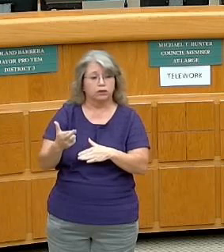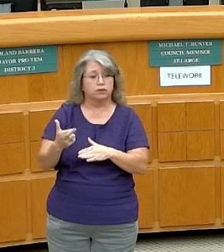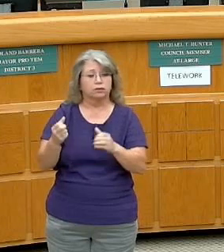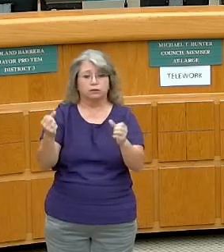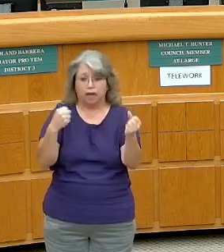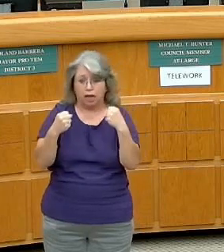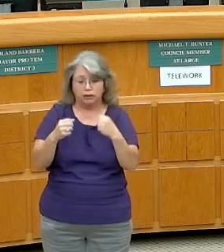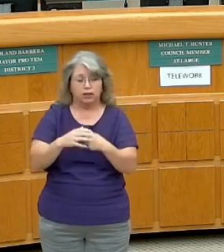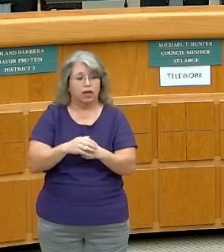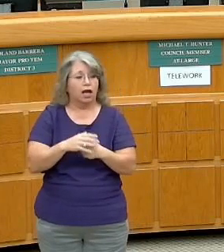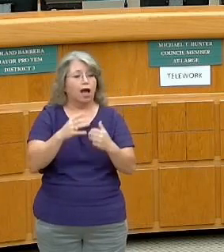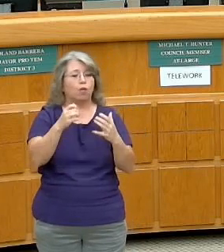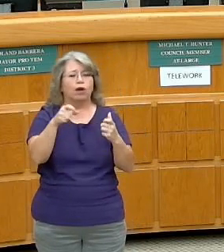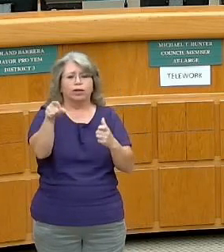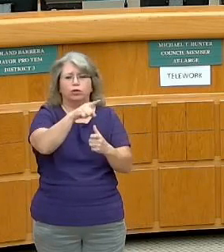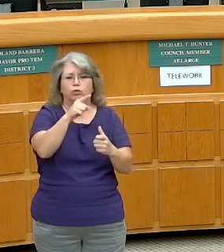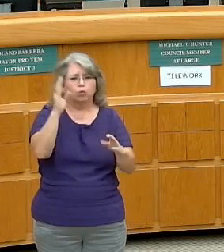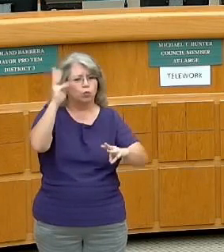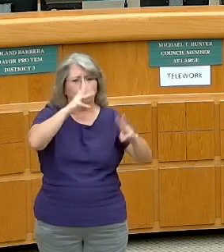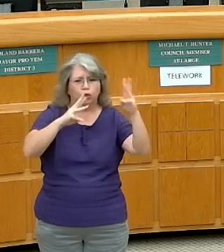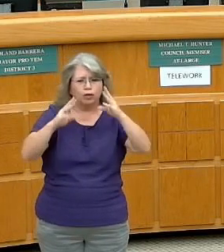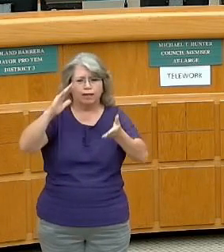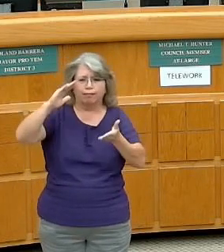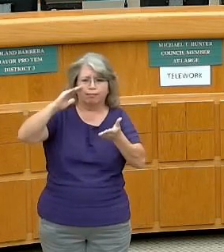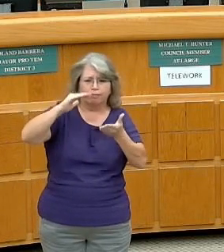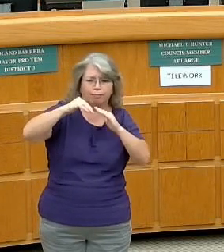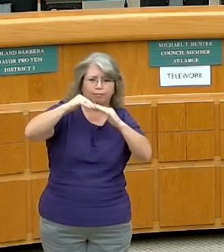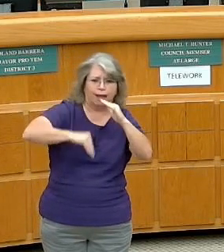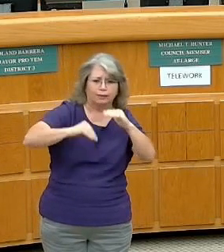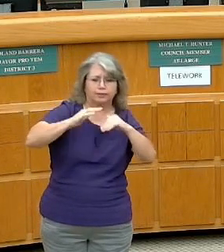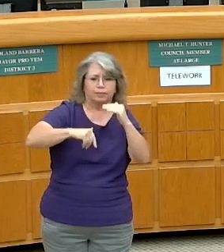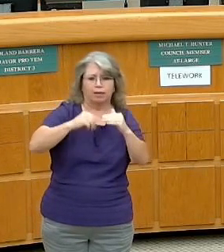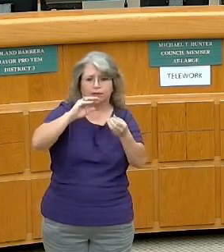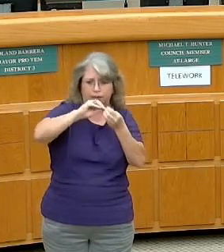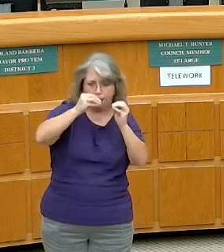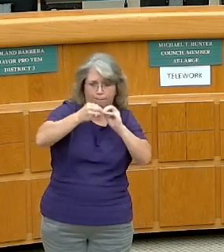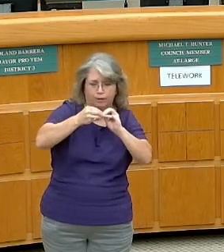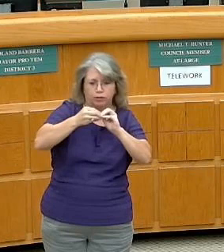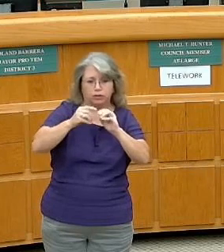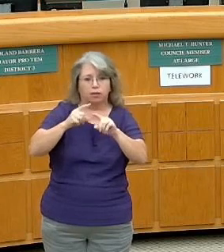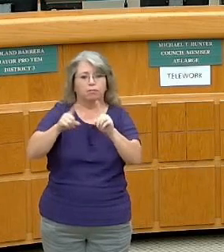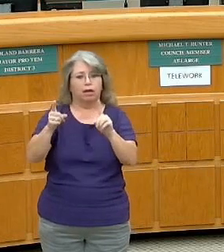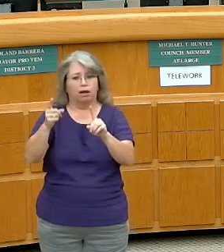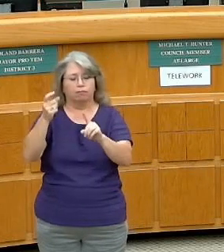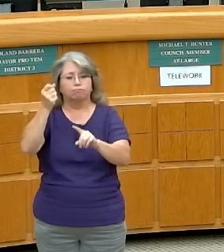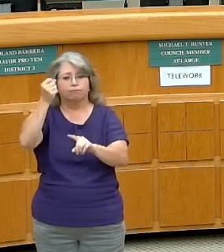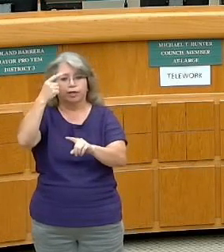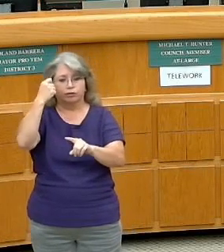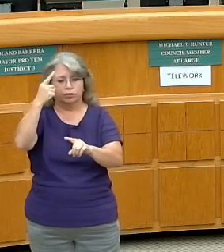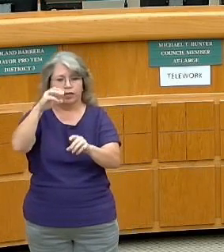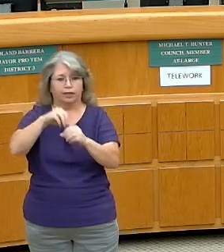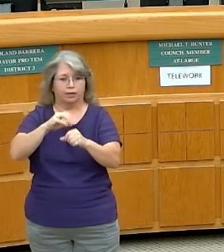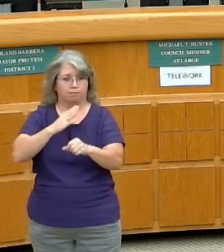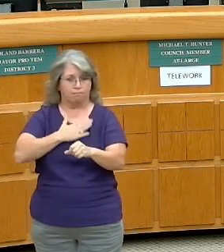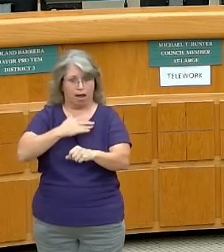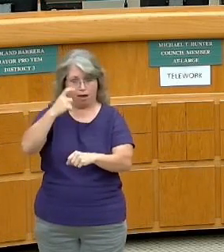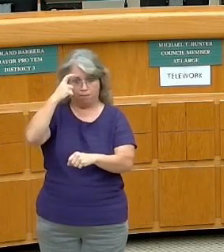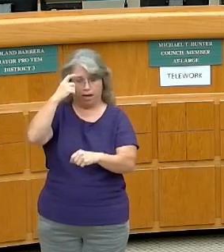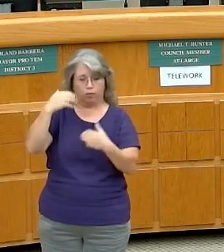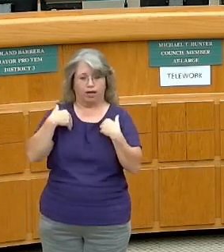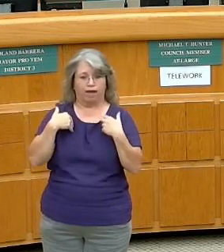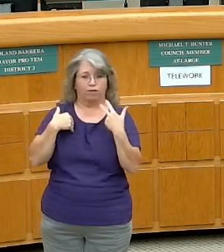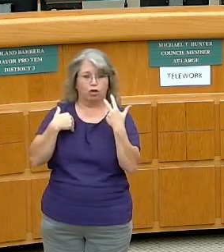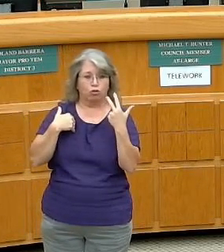the number and more about the fact that we have, in my mind, 3 strong institutions,